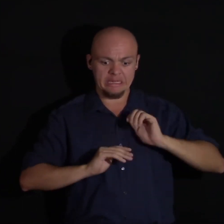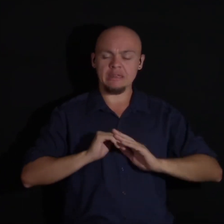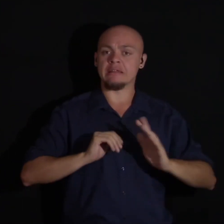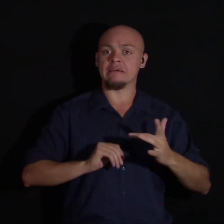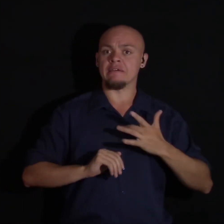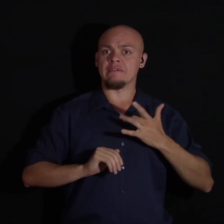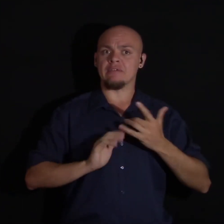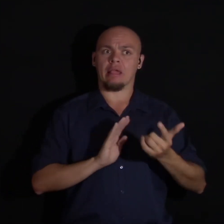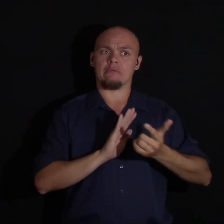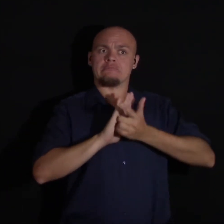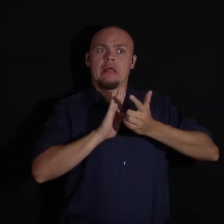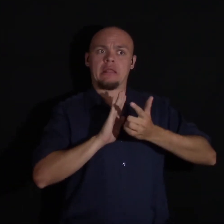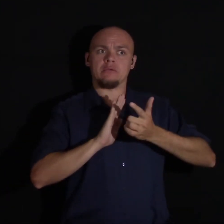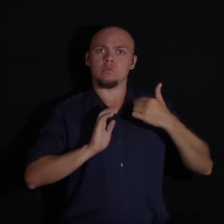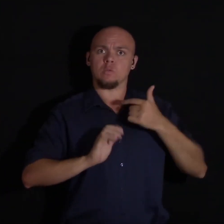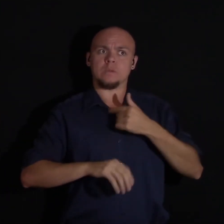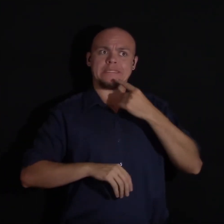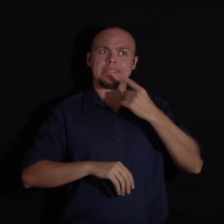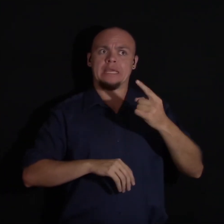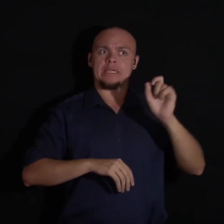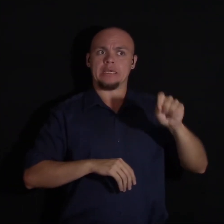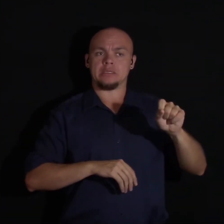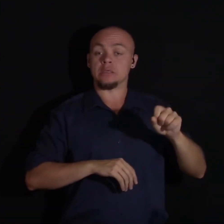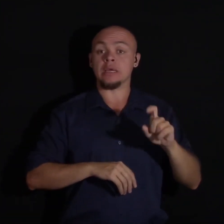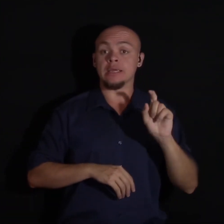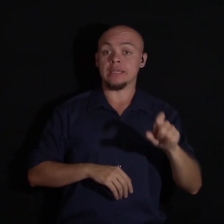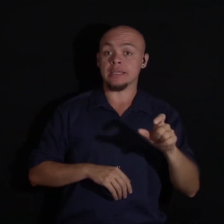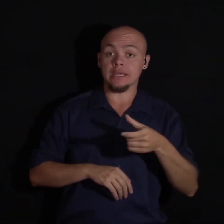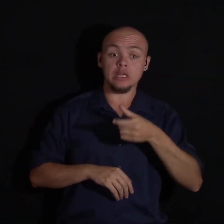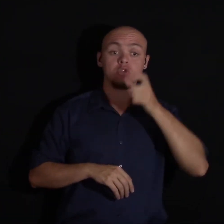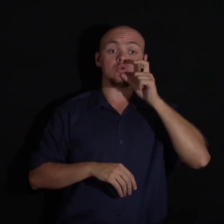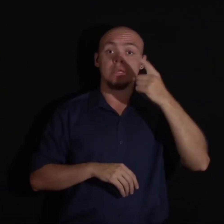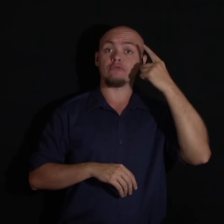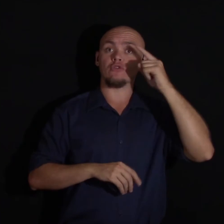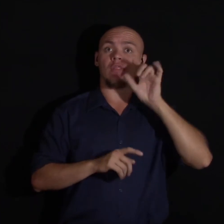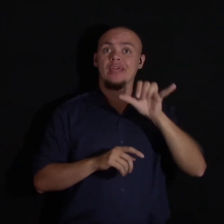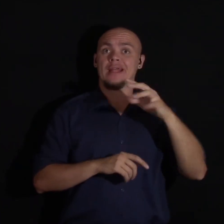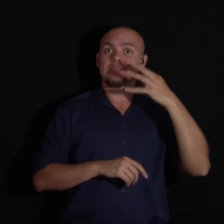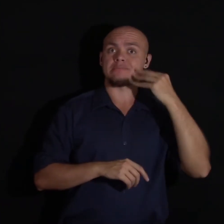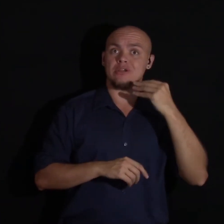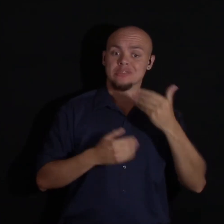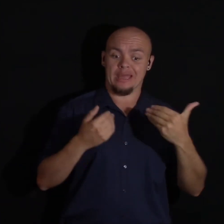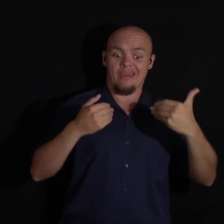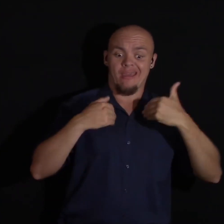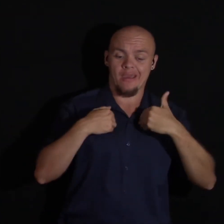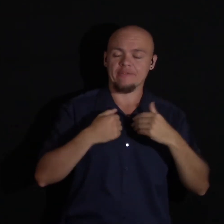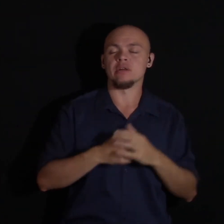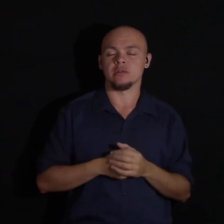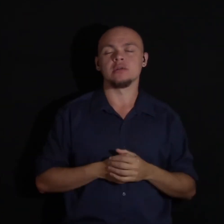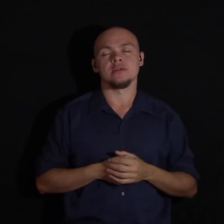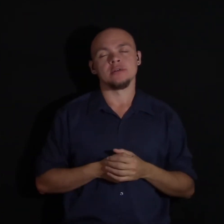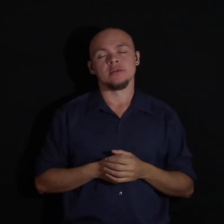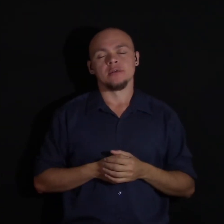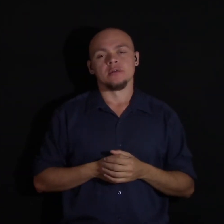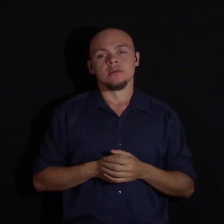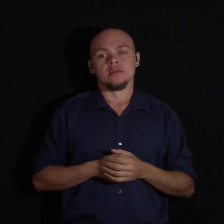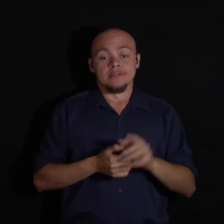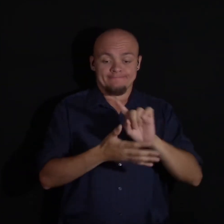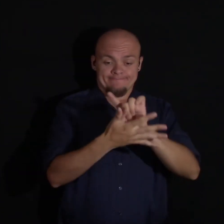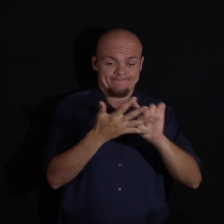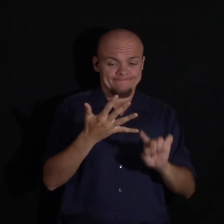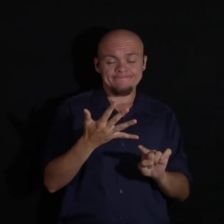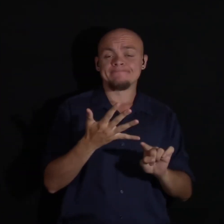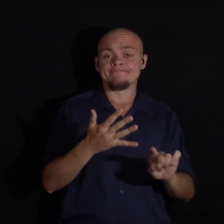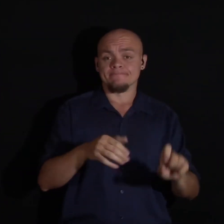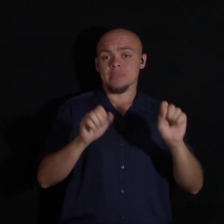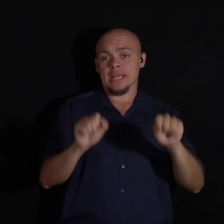said yes, needed a drink just to go there? I think we can all relate to at least some of